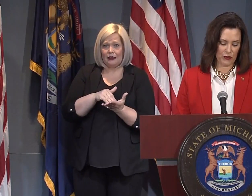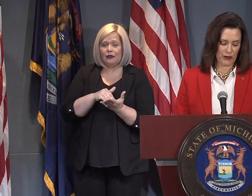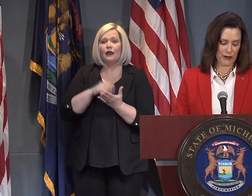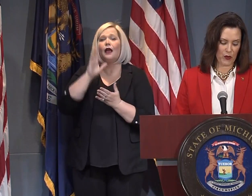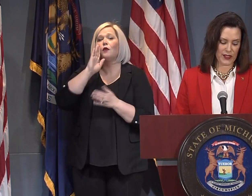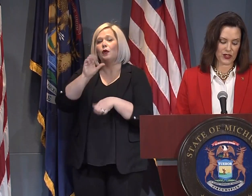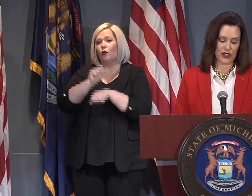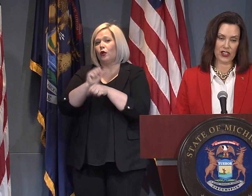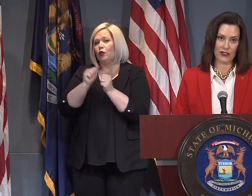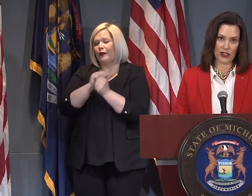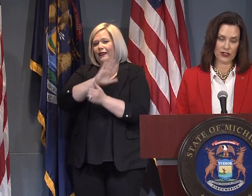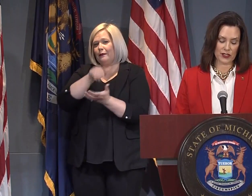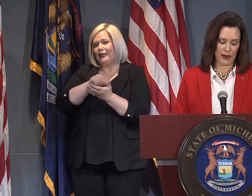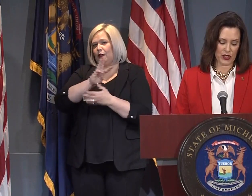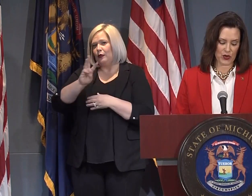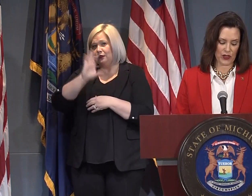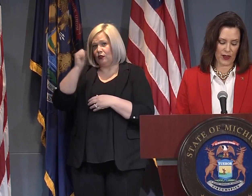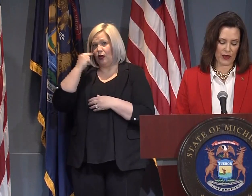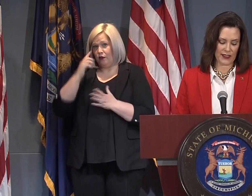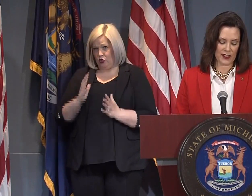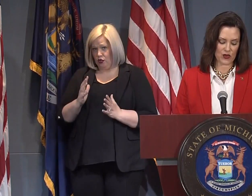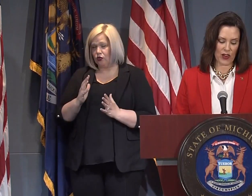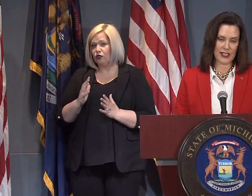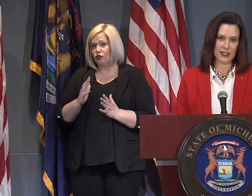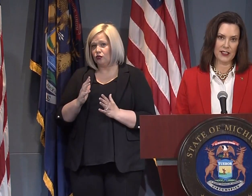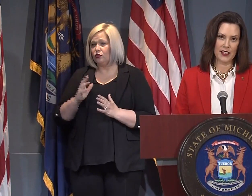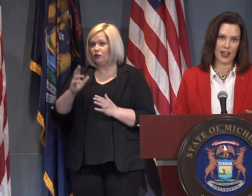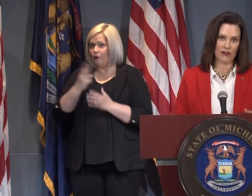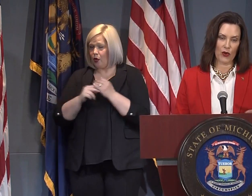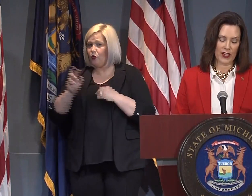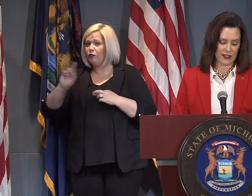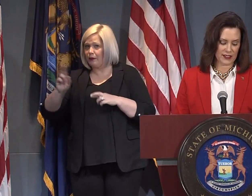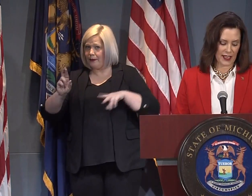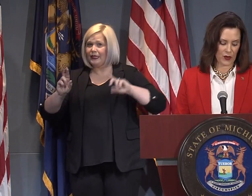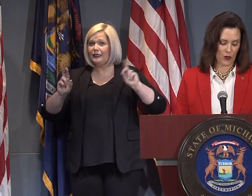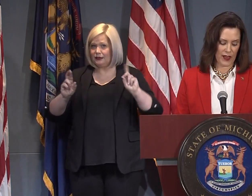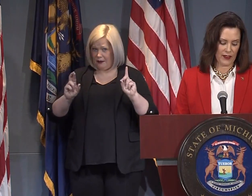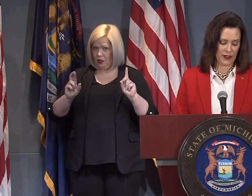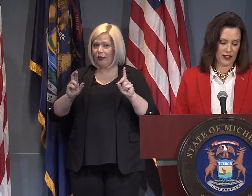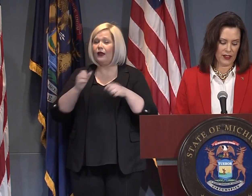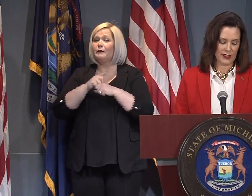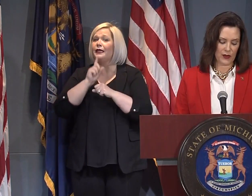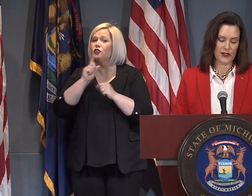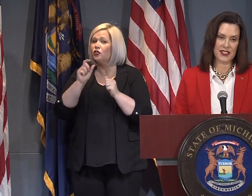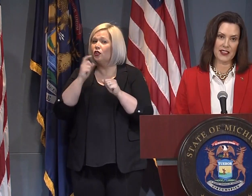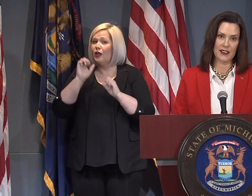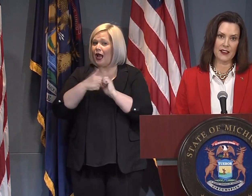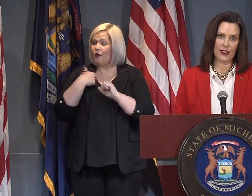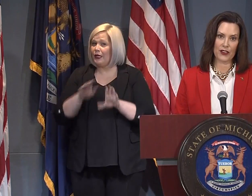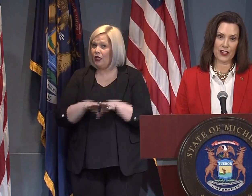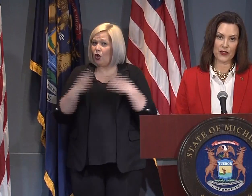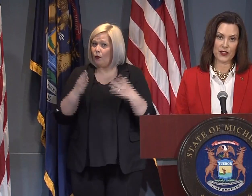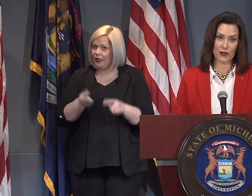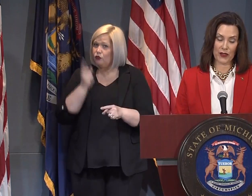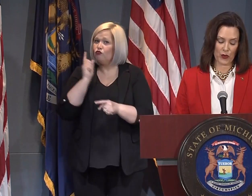bipartisan group of Midwestern governors to make sure that we get this right and avoid a second wave like we've seen